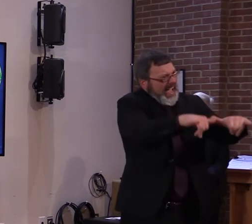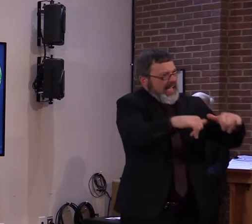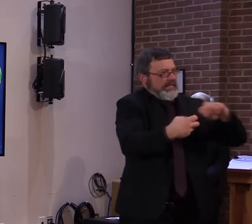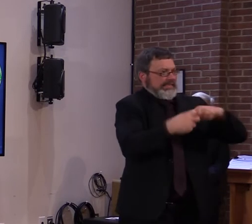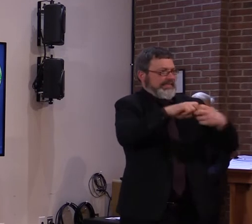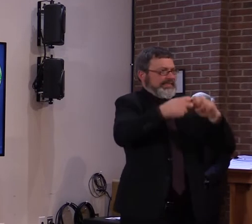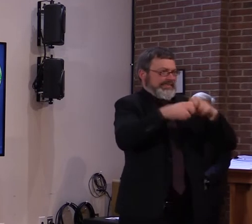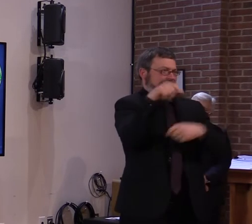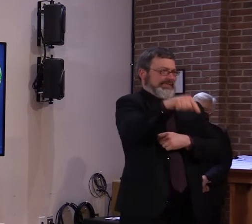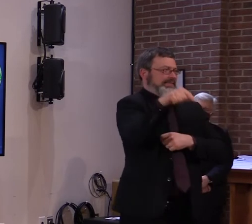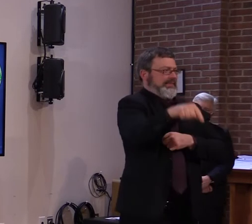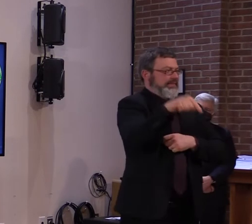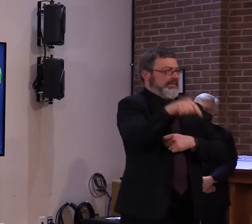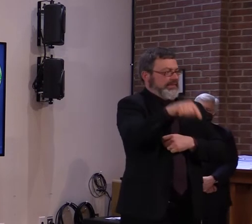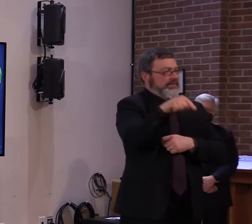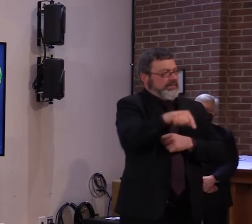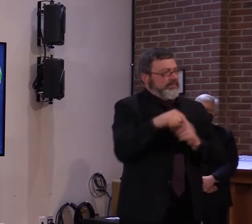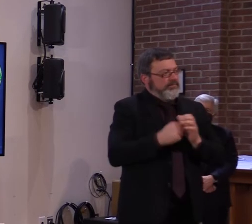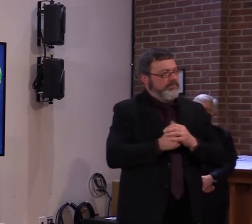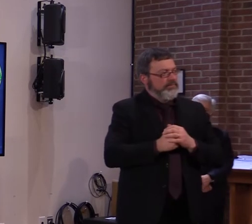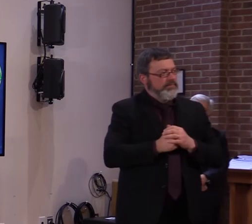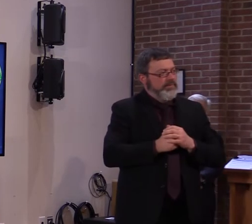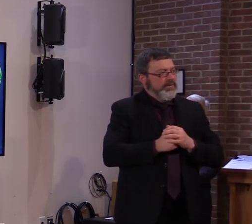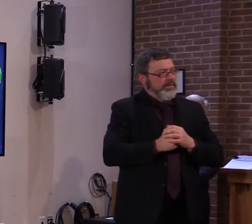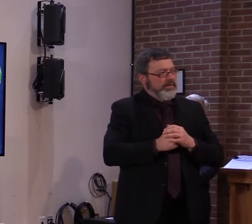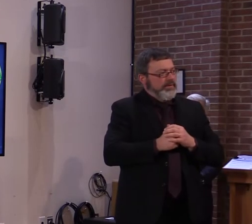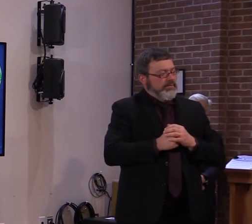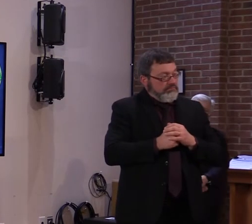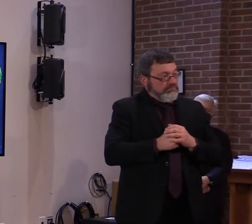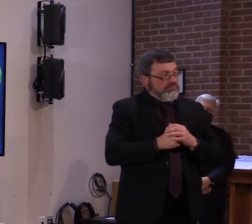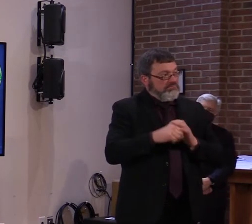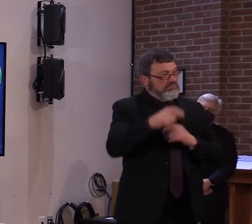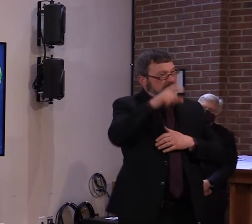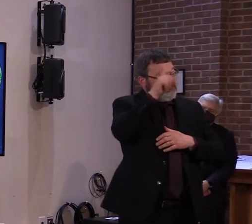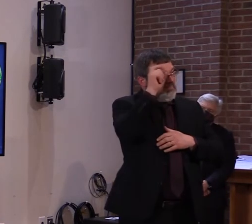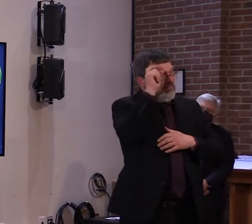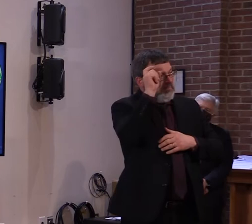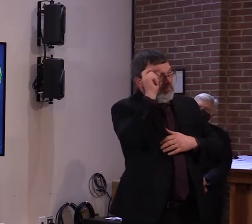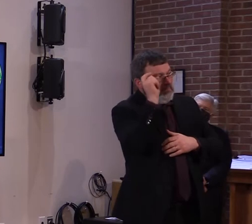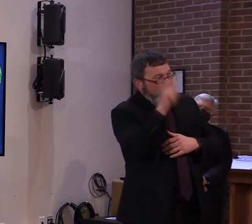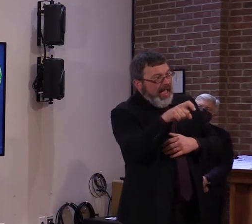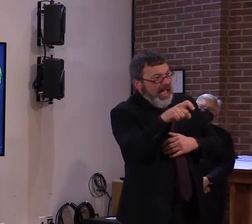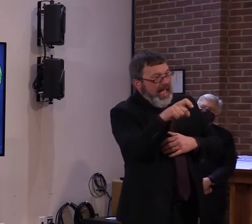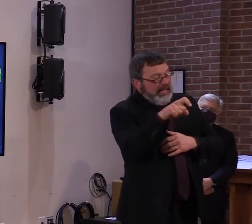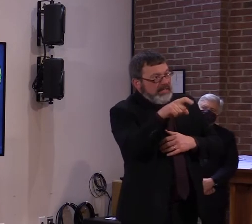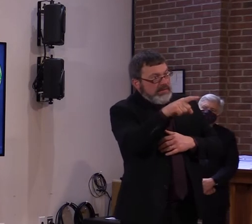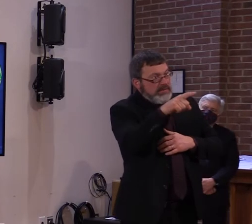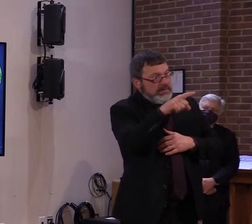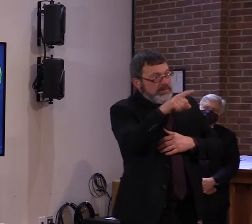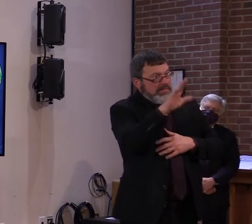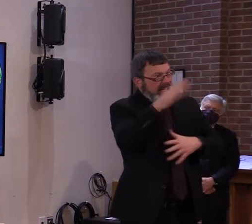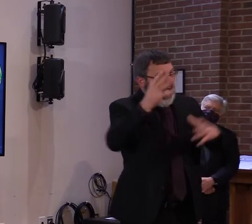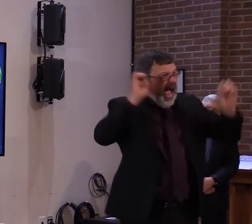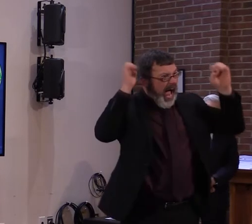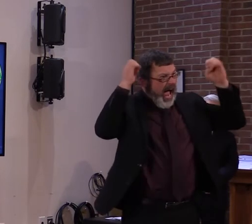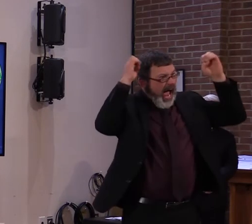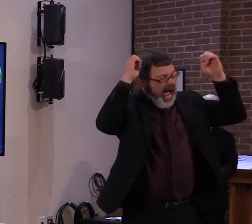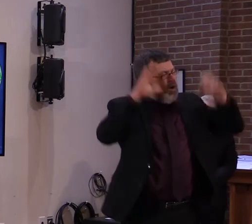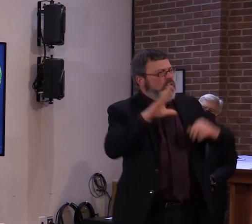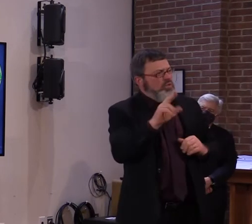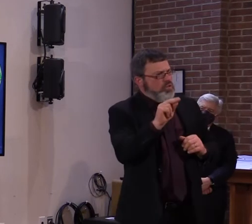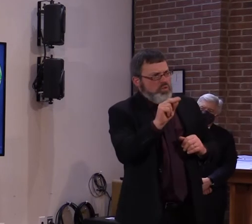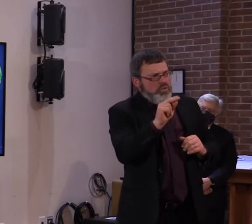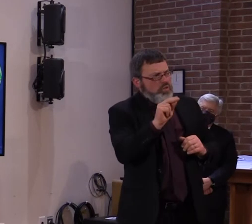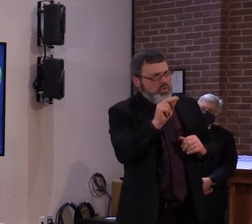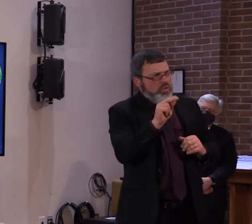a runaway train yet. It's picking up speed, but we can get it under control if we all